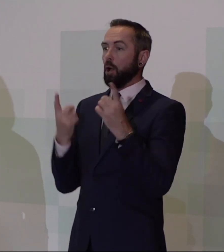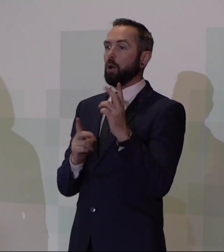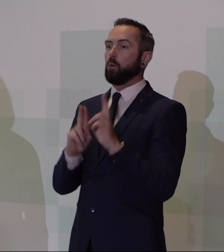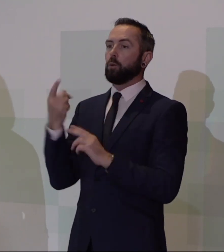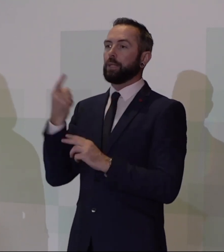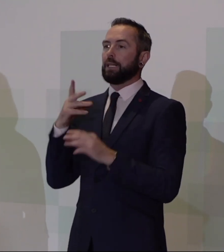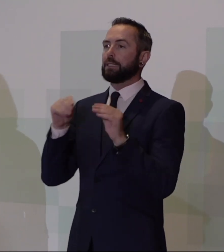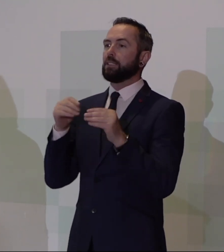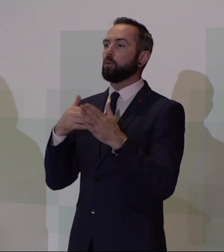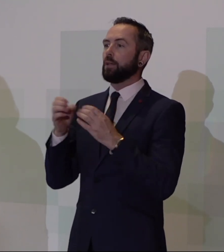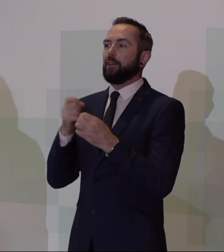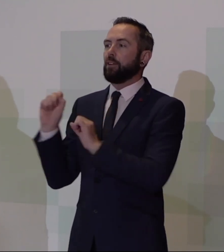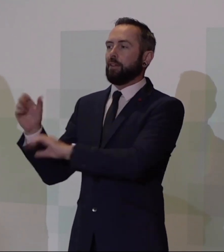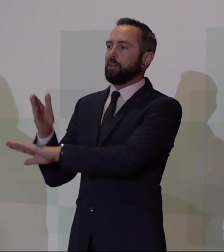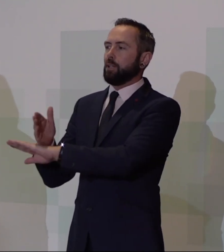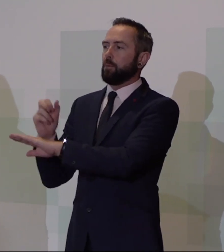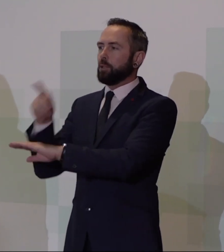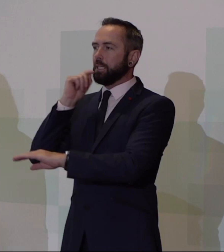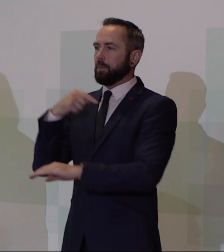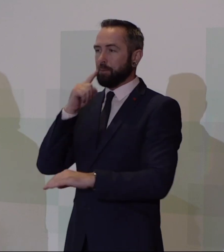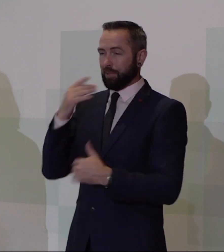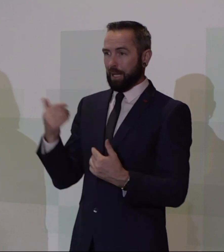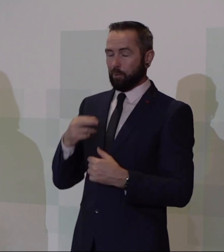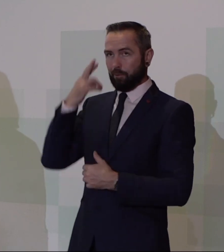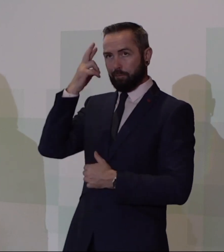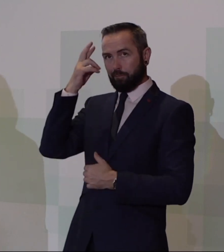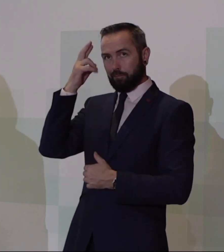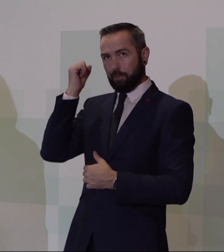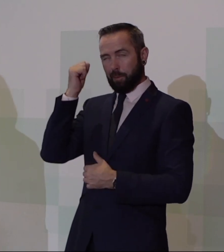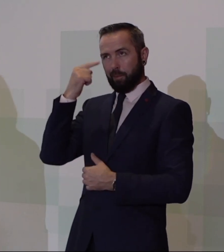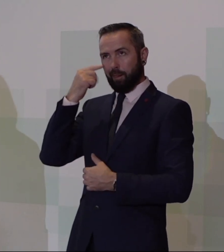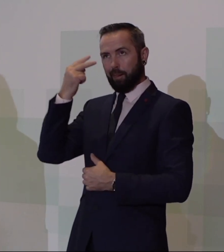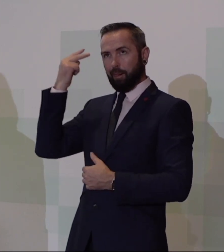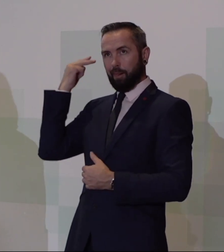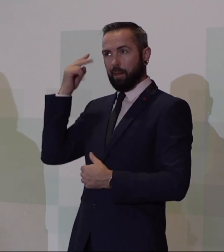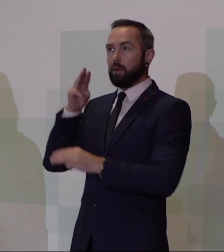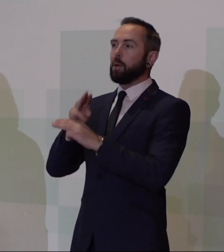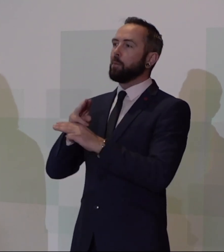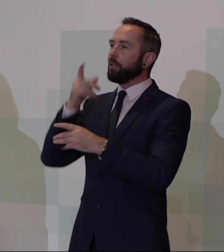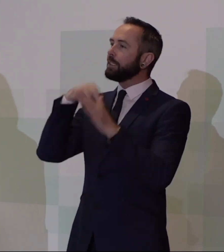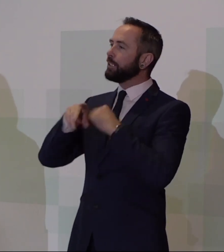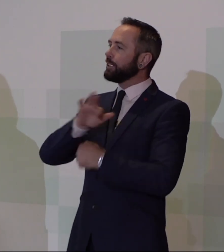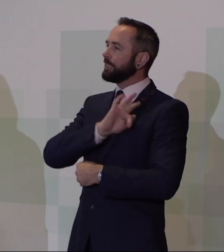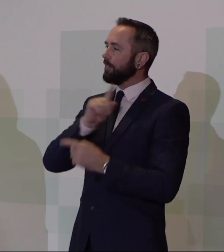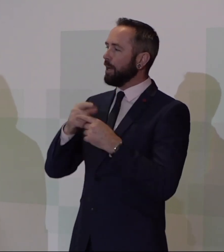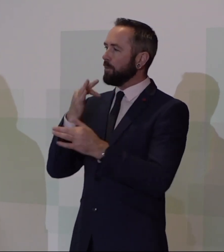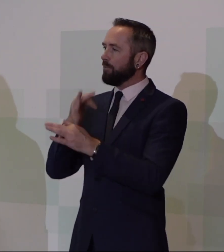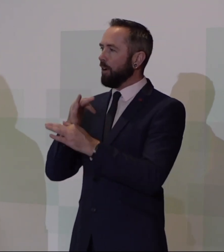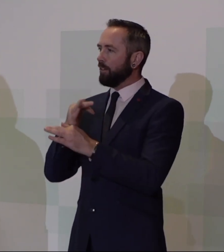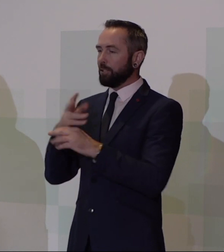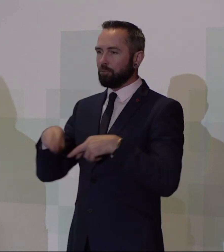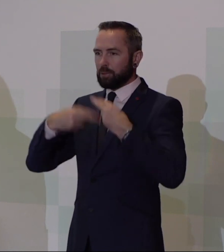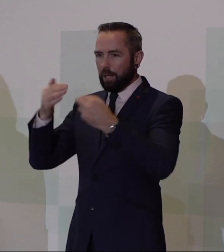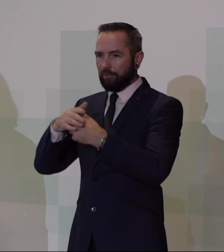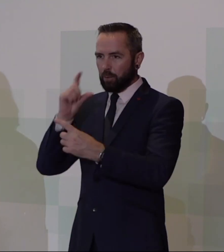my parents did or what they told me, but now I realise that my mother's traits as a teacher herself and my father's respect for the